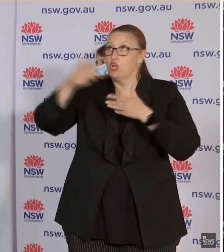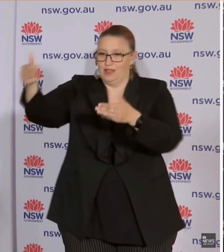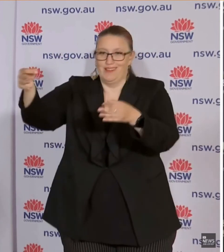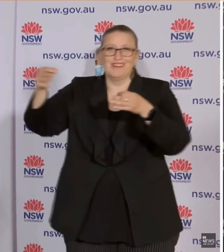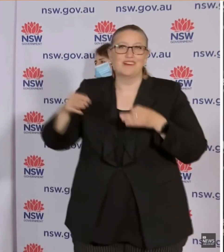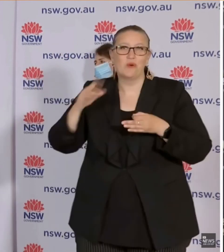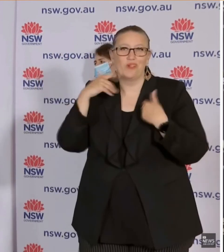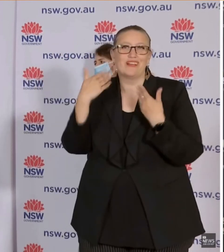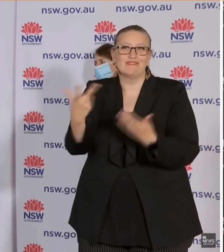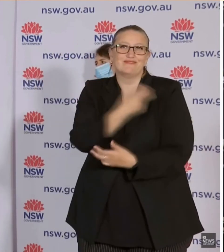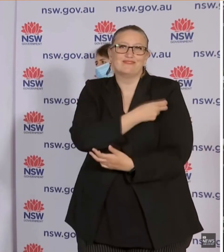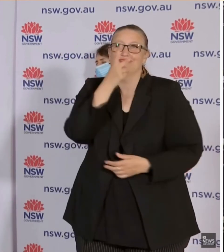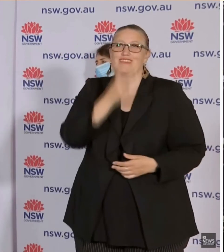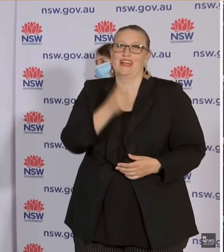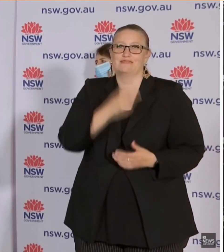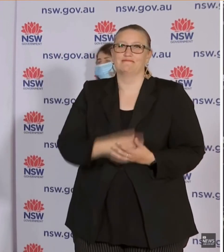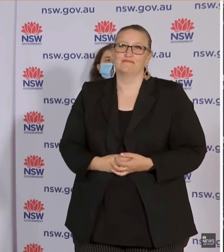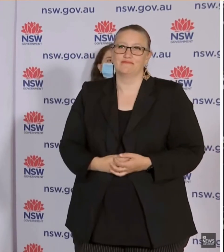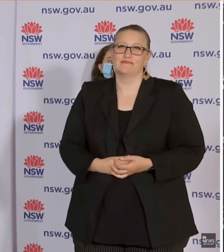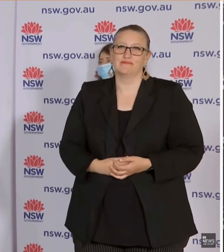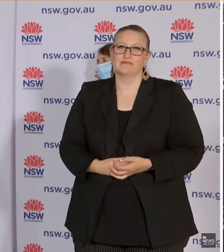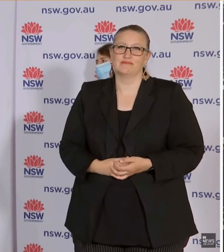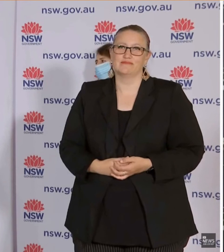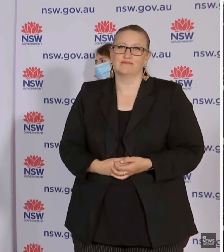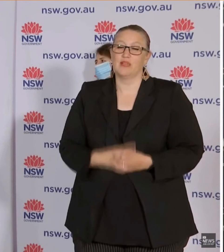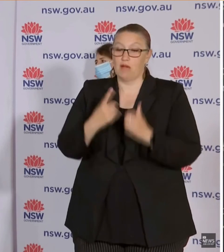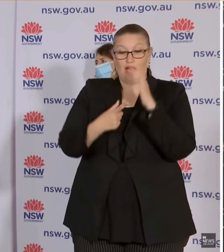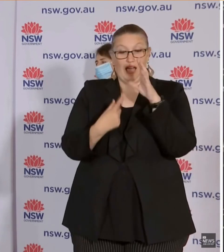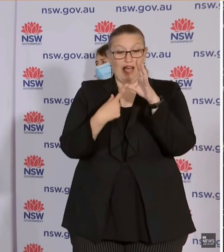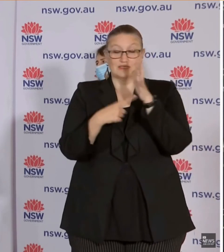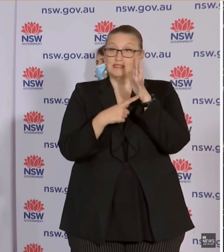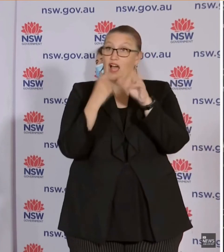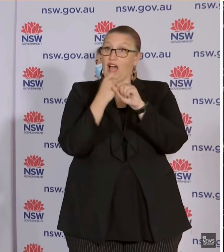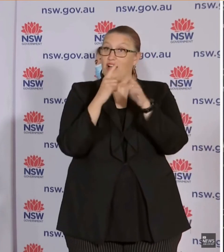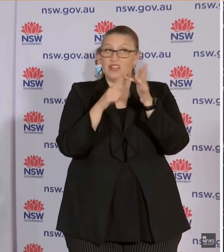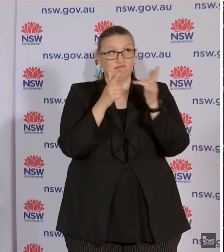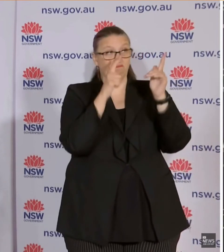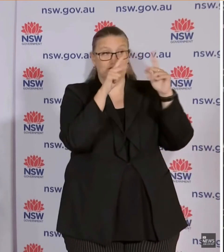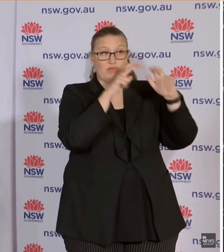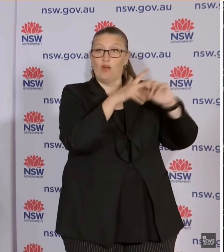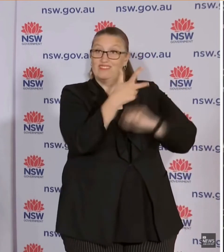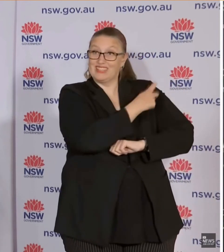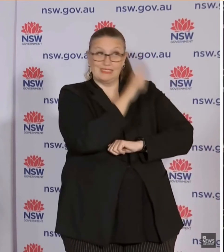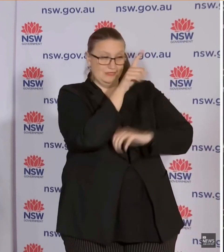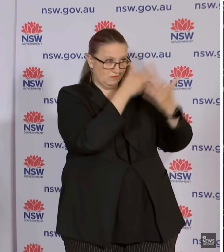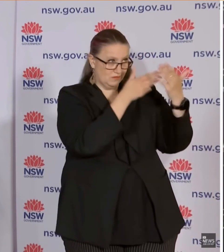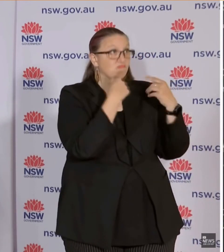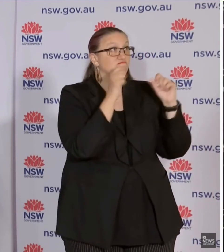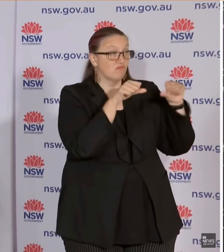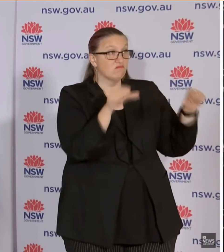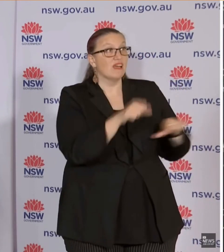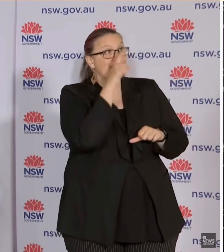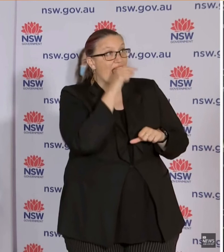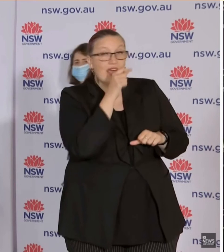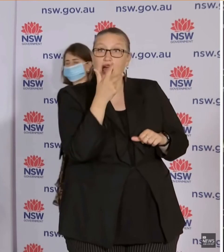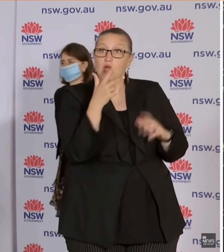currently consistent with the advice of extending the period from ATAGI, and we've just pushed it back to that notional 8-week period,